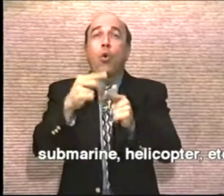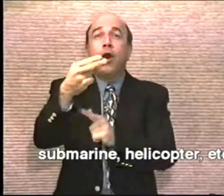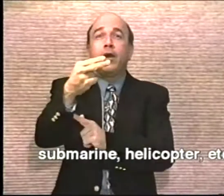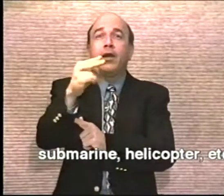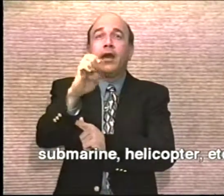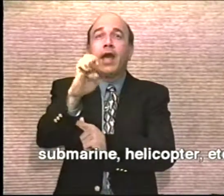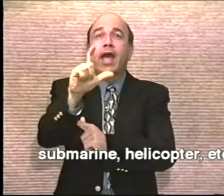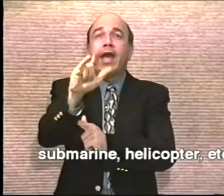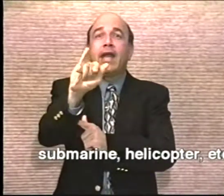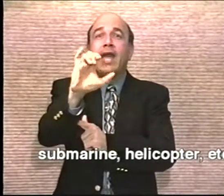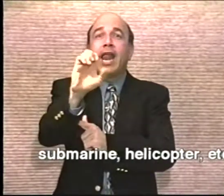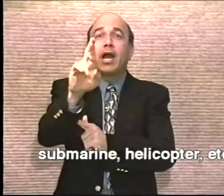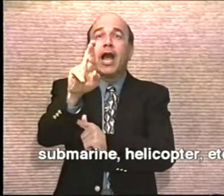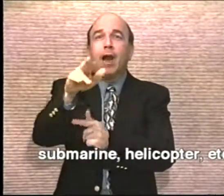or a helicopter.